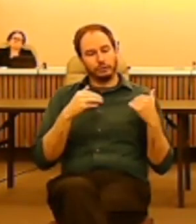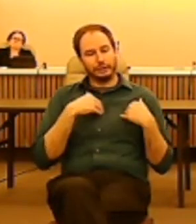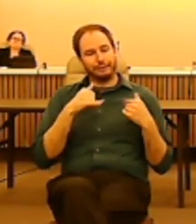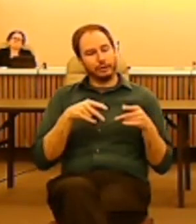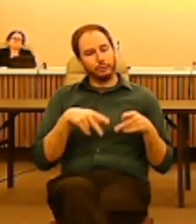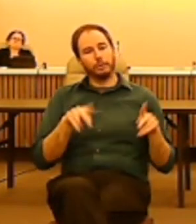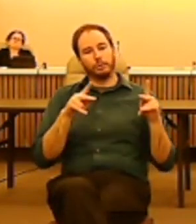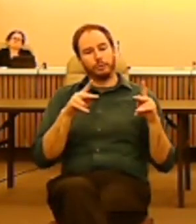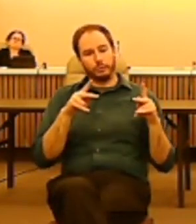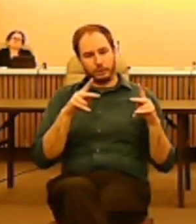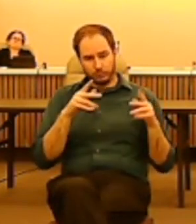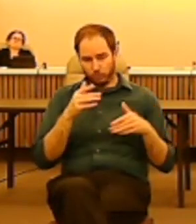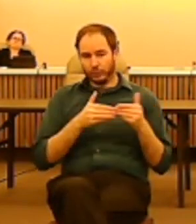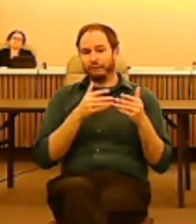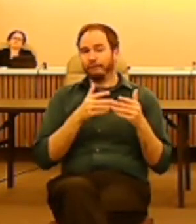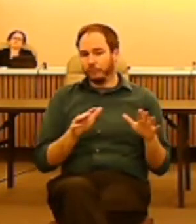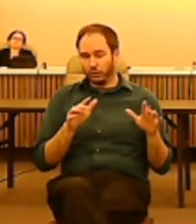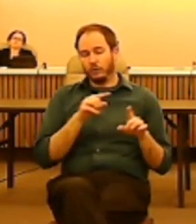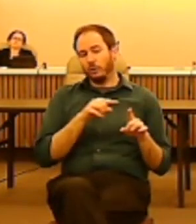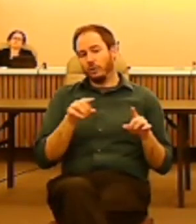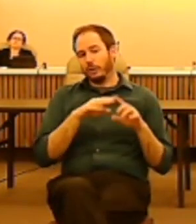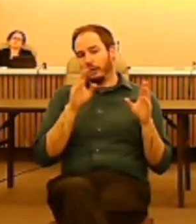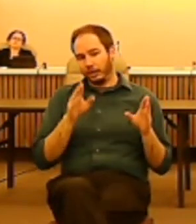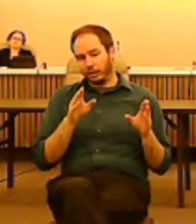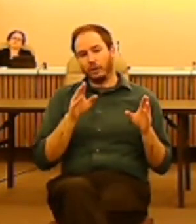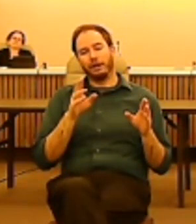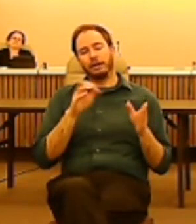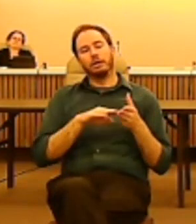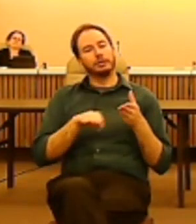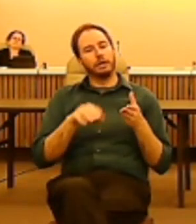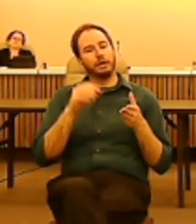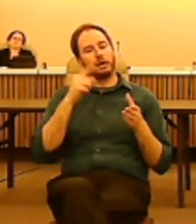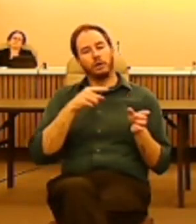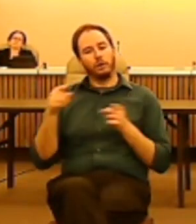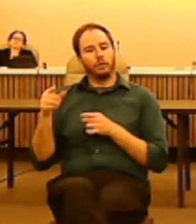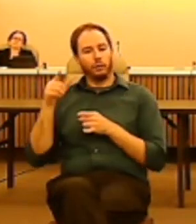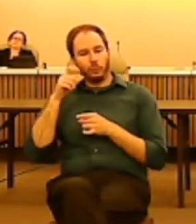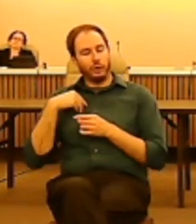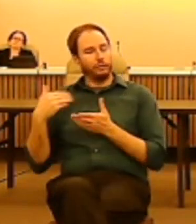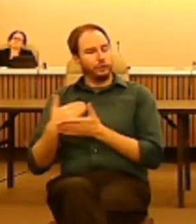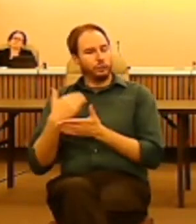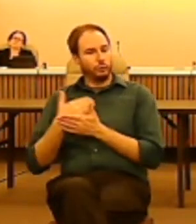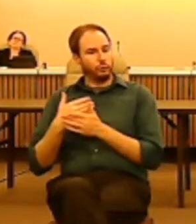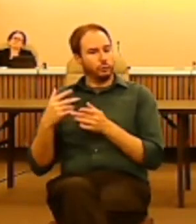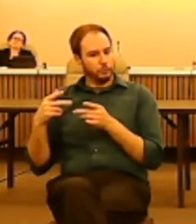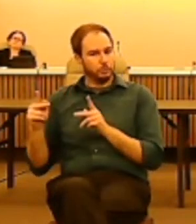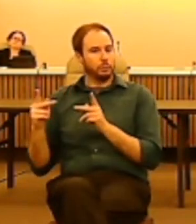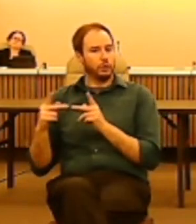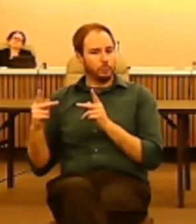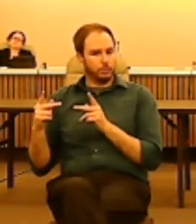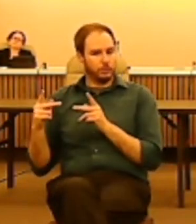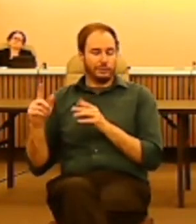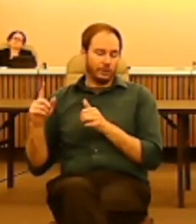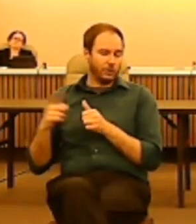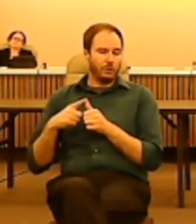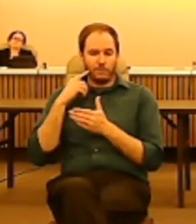permit process already, those houses are exempt, but people who come with a new permit at the start